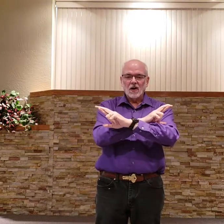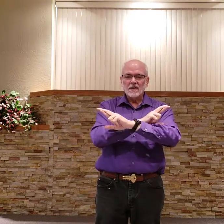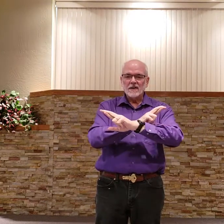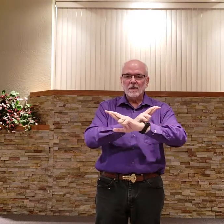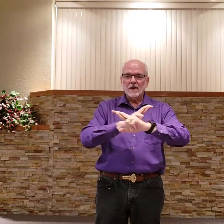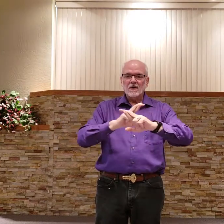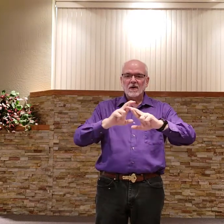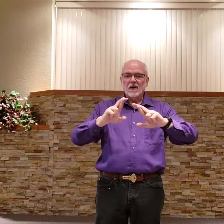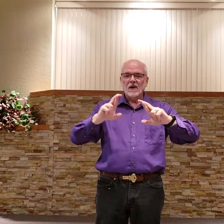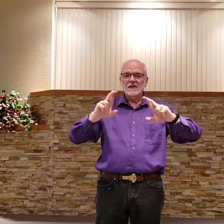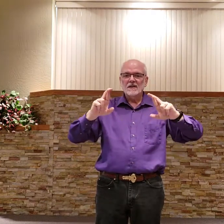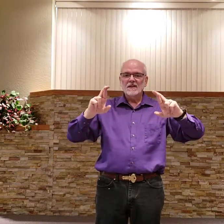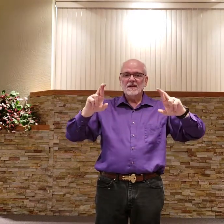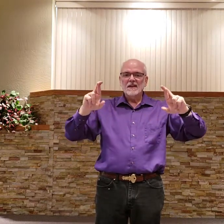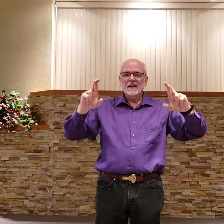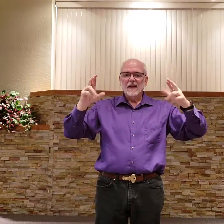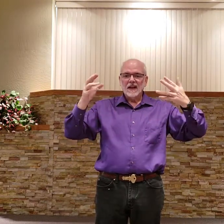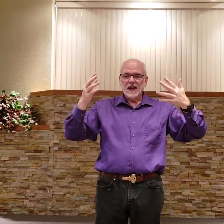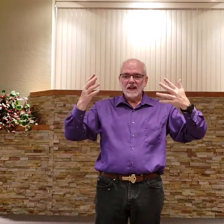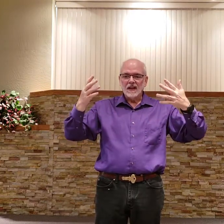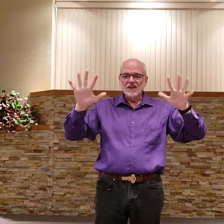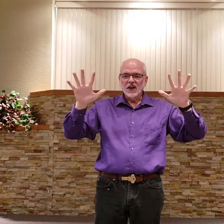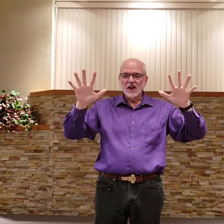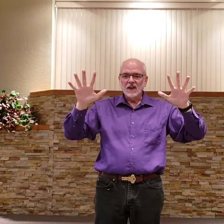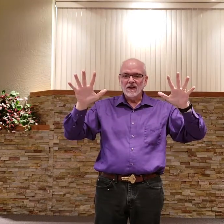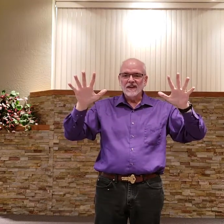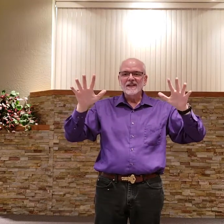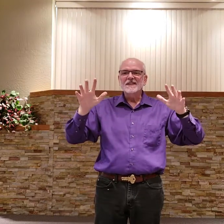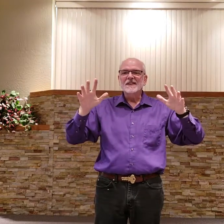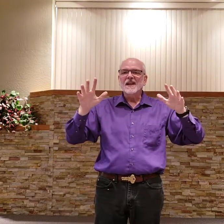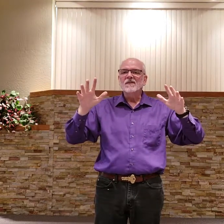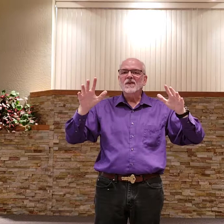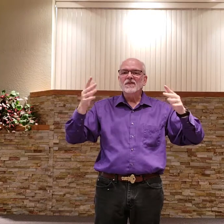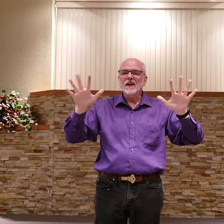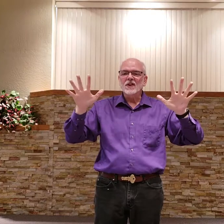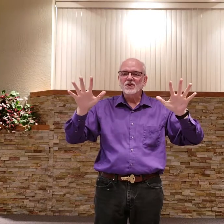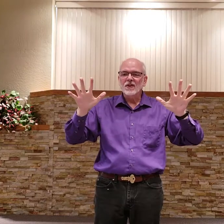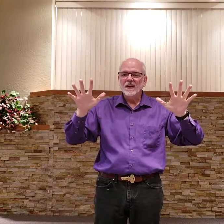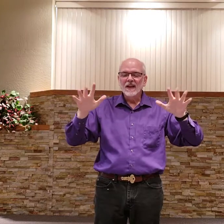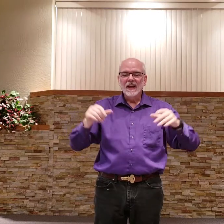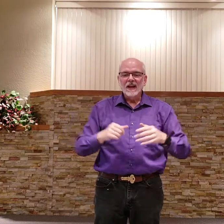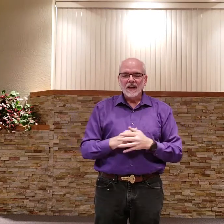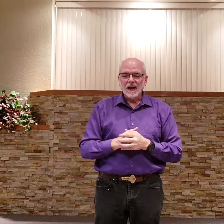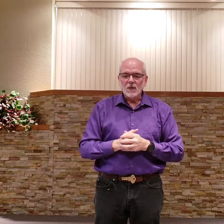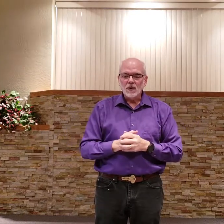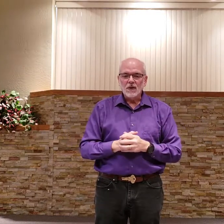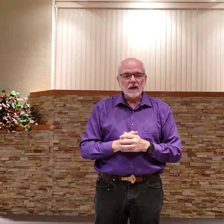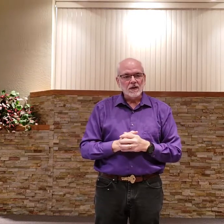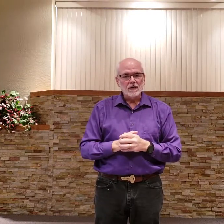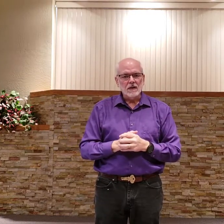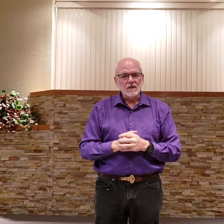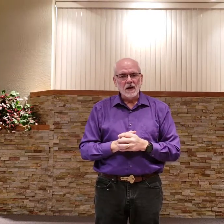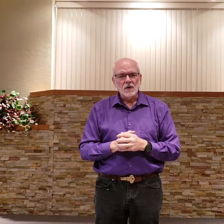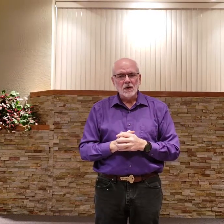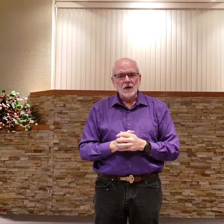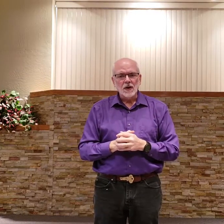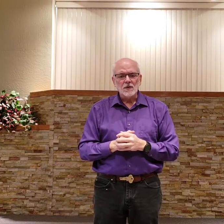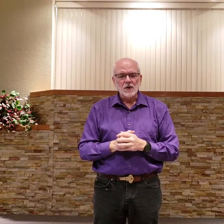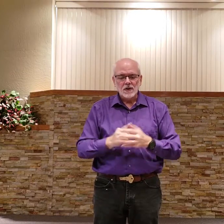R's coming across, and then D. This is the sign for finished. Kind of like when you're done doing your dishes